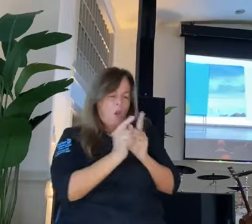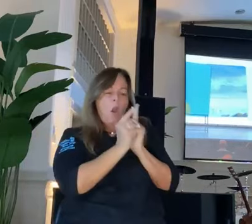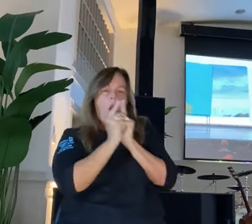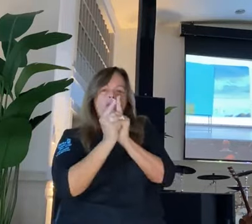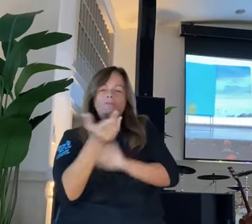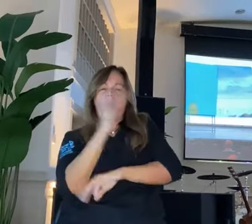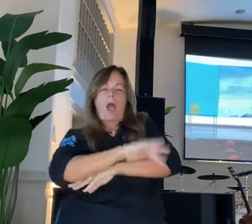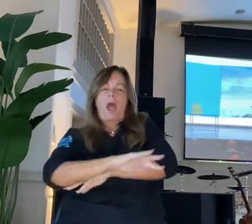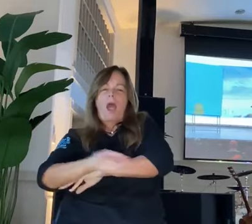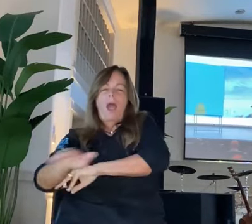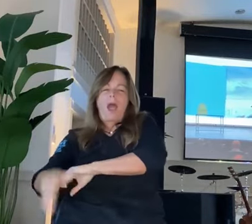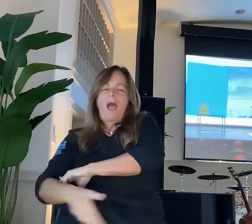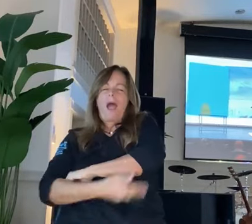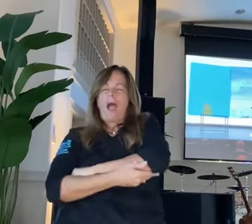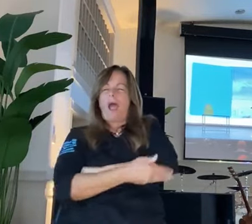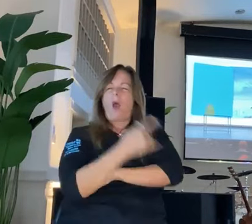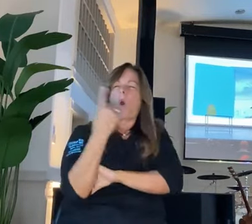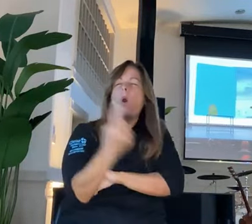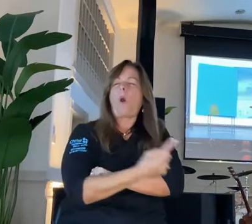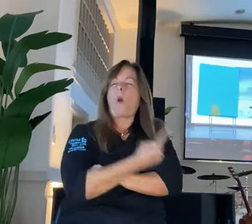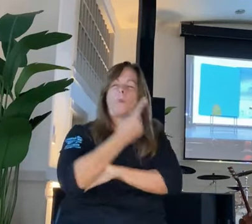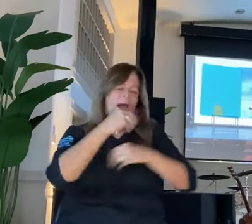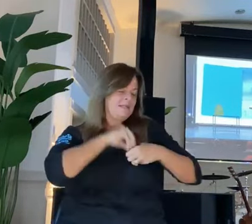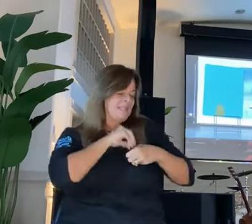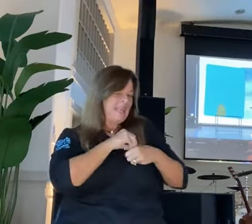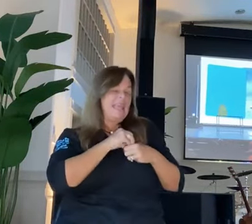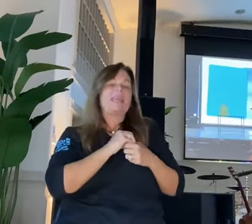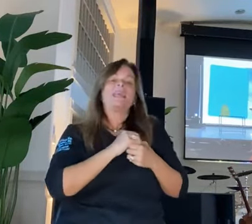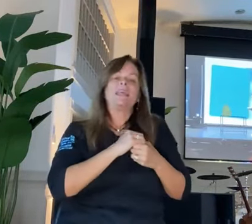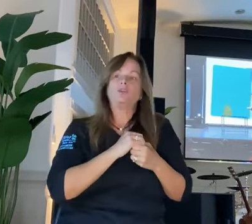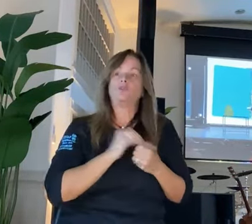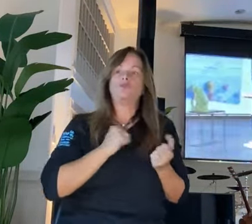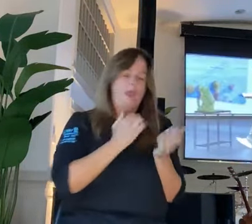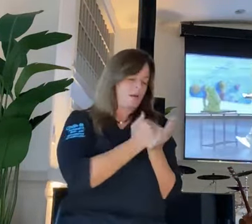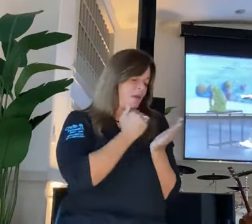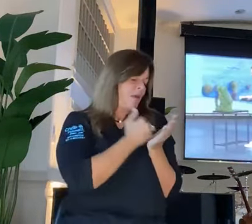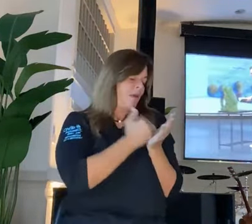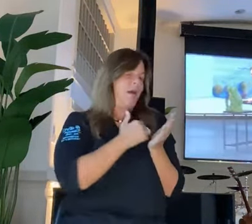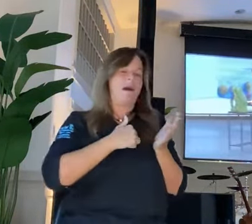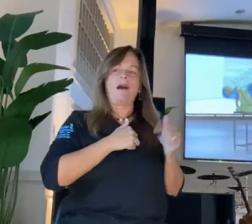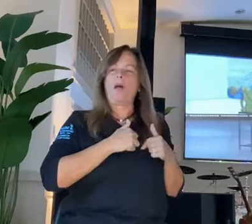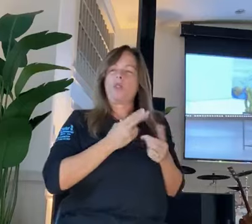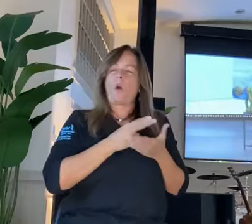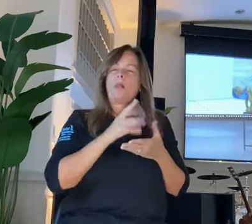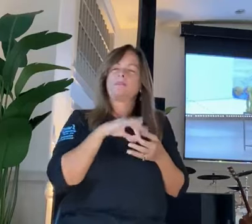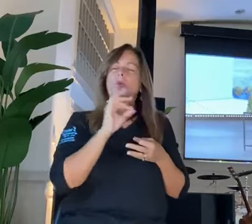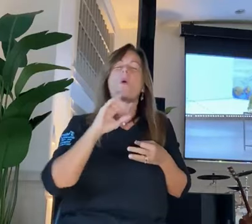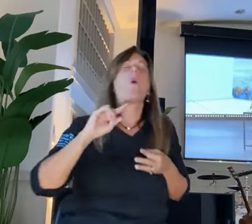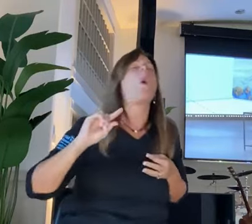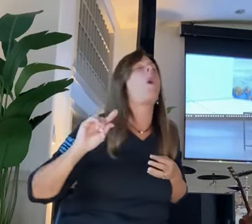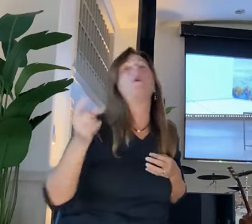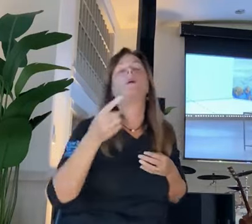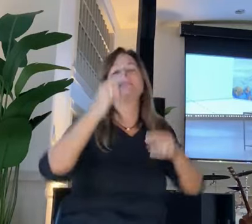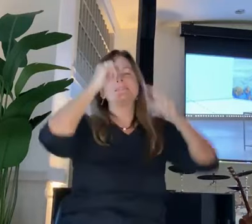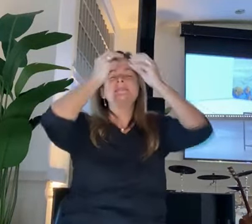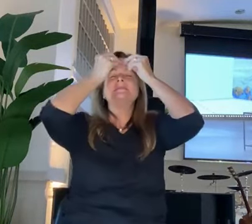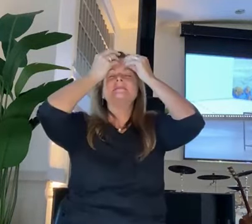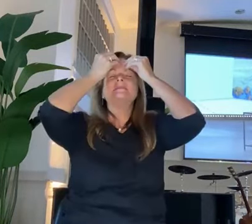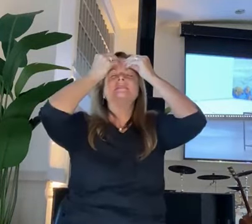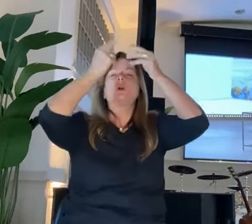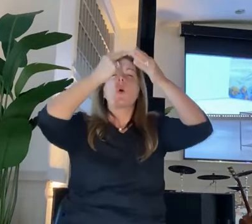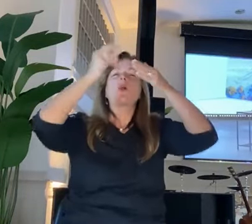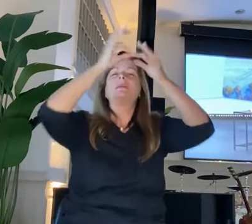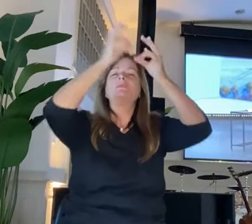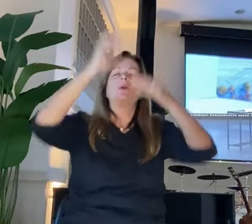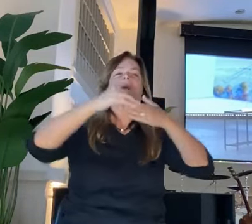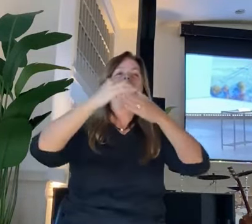you have everything that you need. It is accessible to you all the time. No matter where you